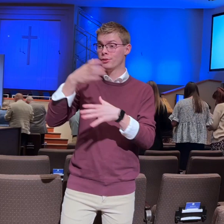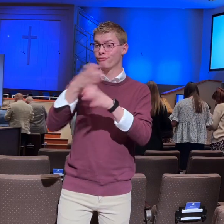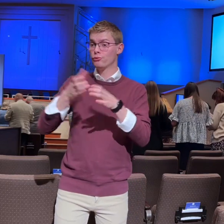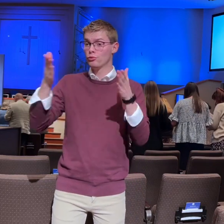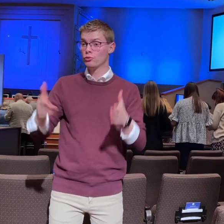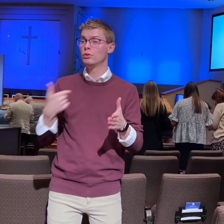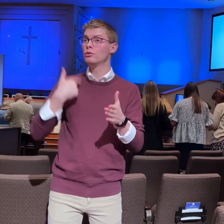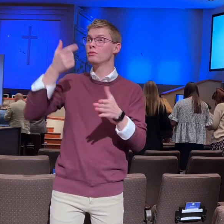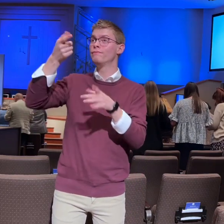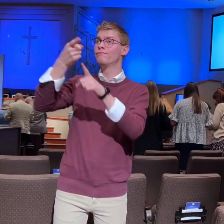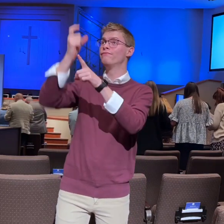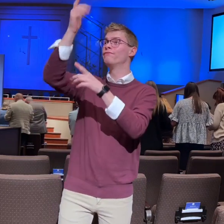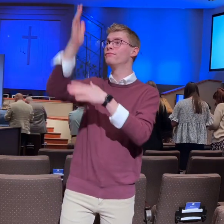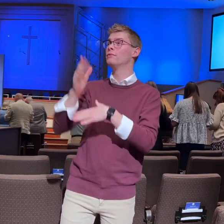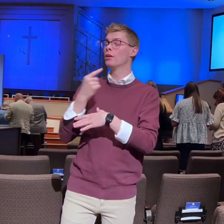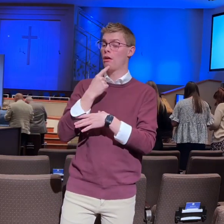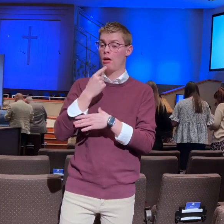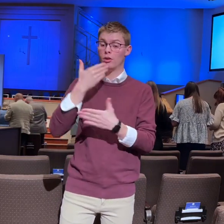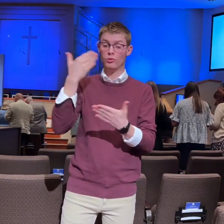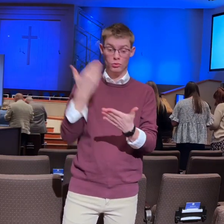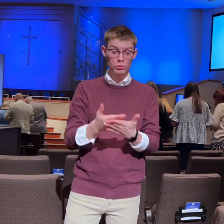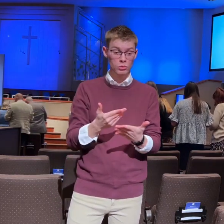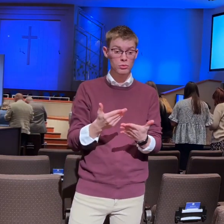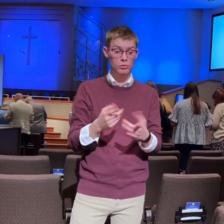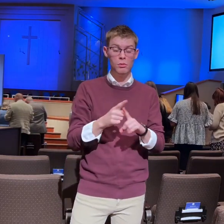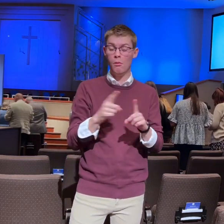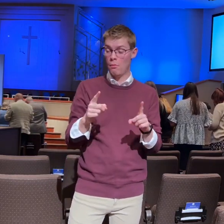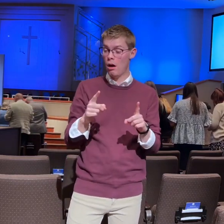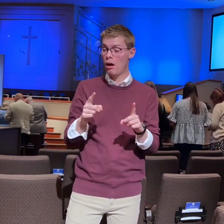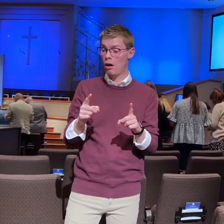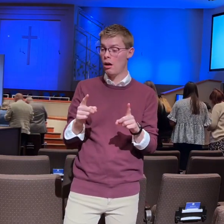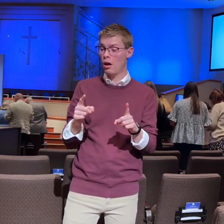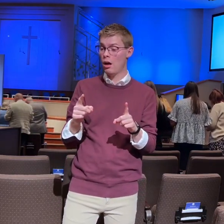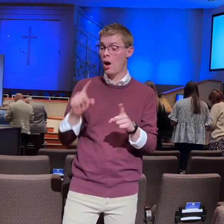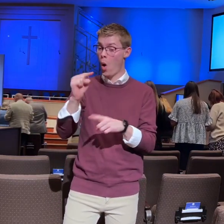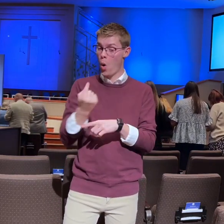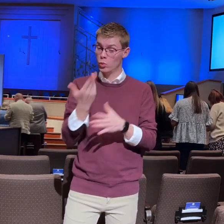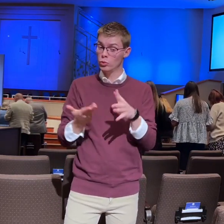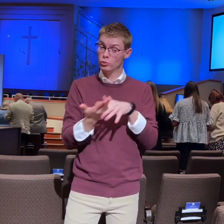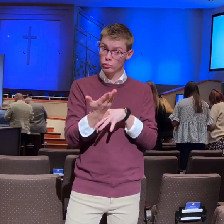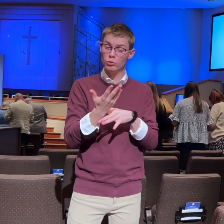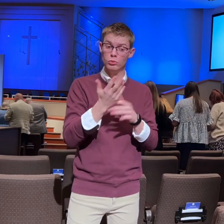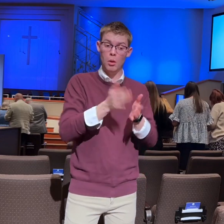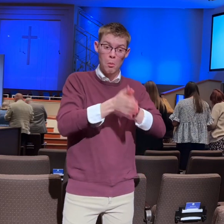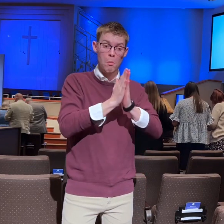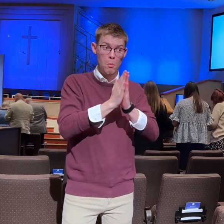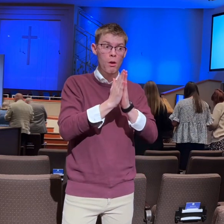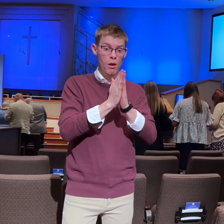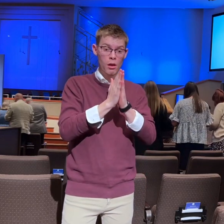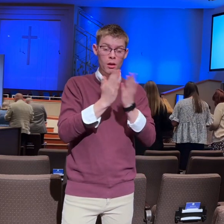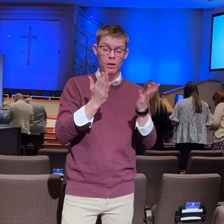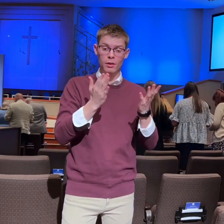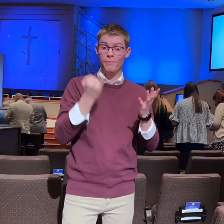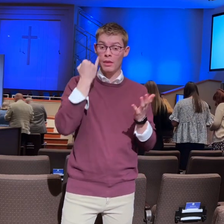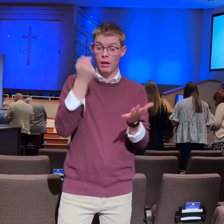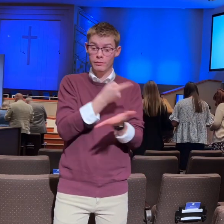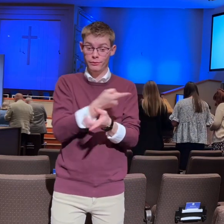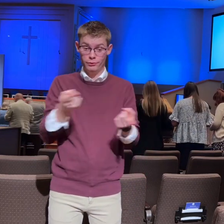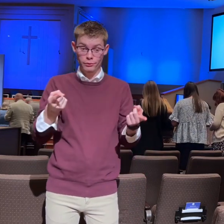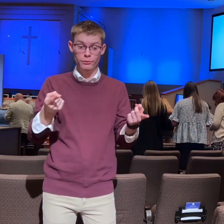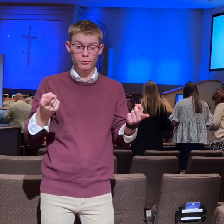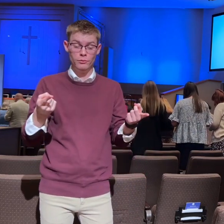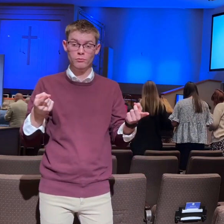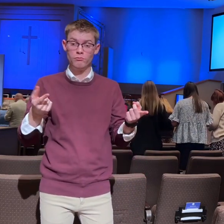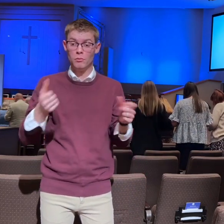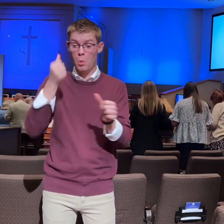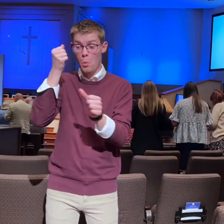with thanksgiving. For it is sanctified by the word of God and prayer. If thou put the brethren in remembrance of these things, thou shalt be a